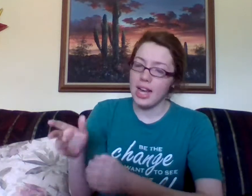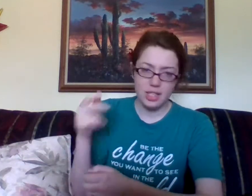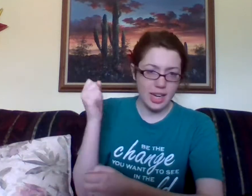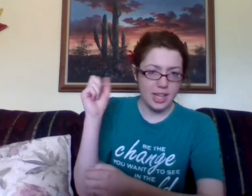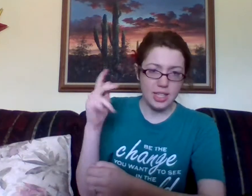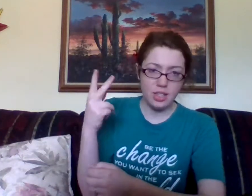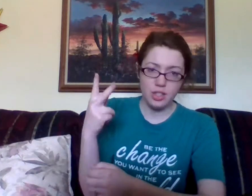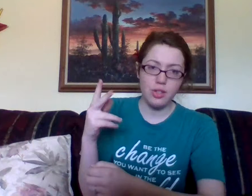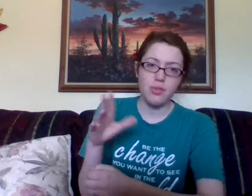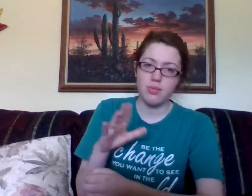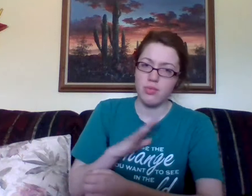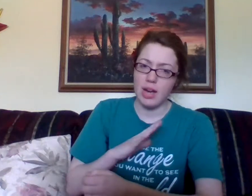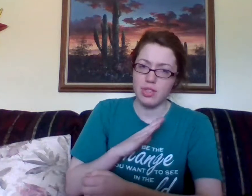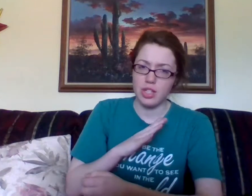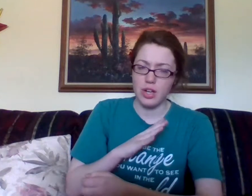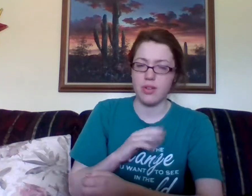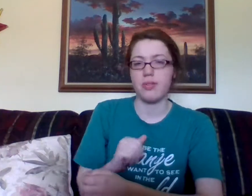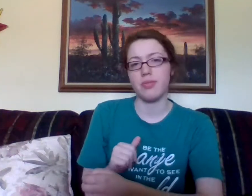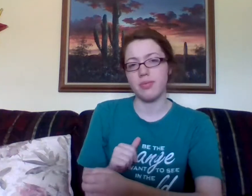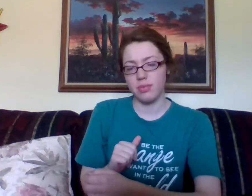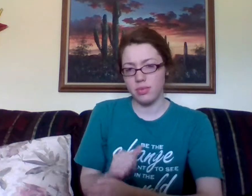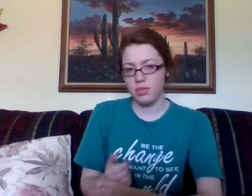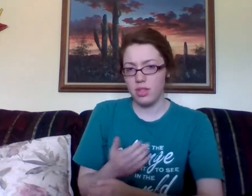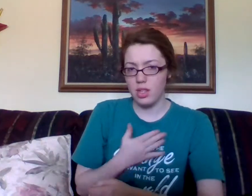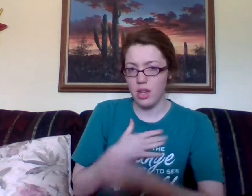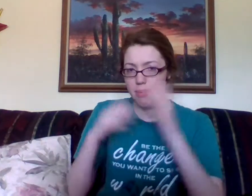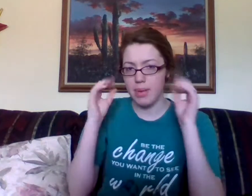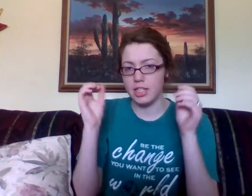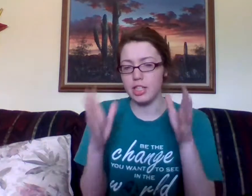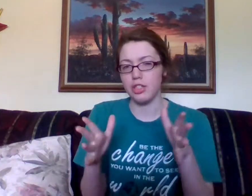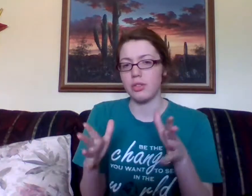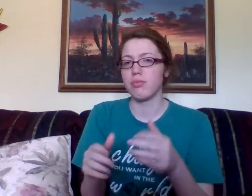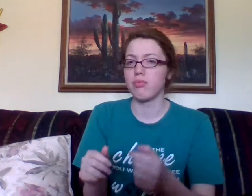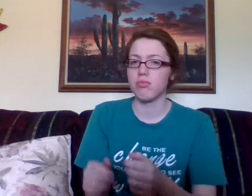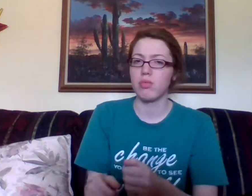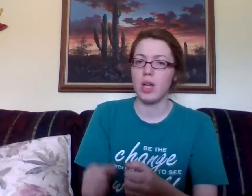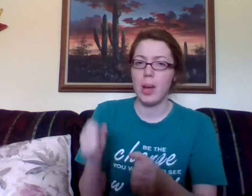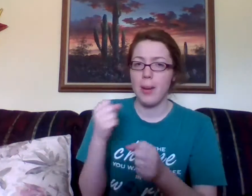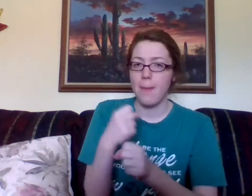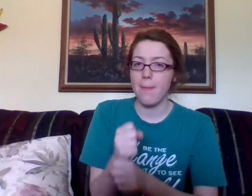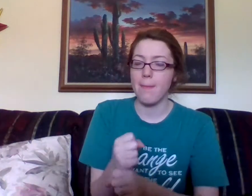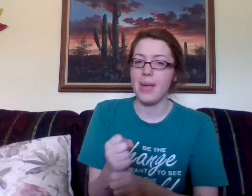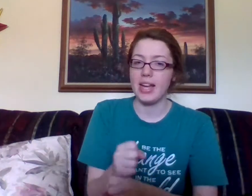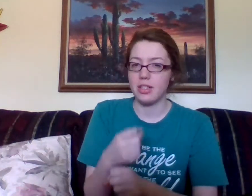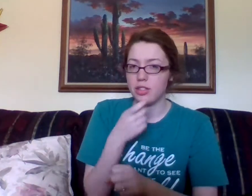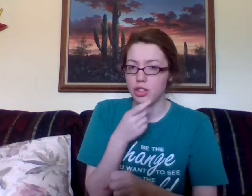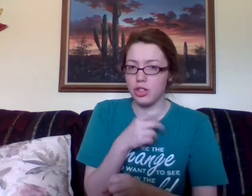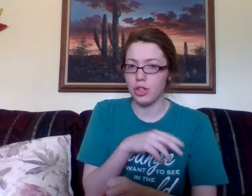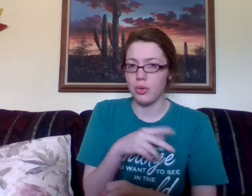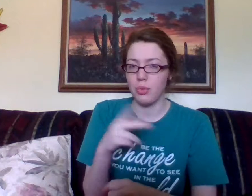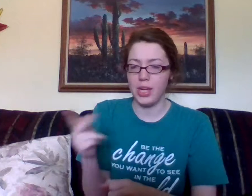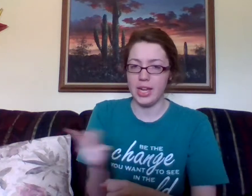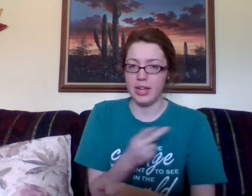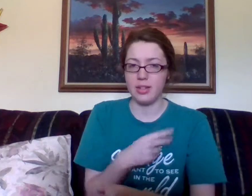actually, ASL 2, that was good. My teacher made